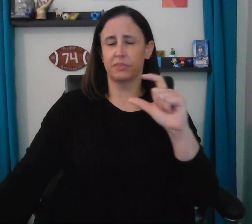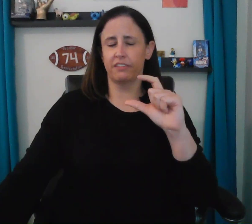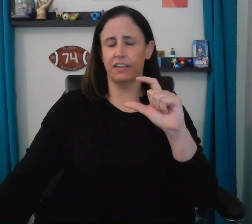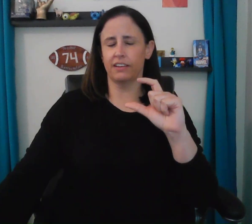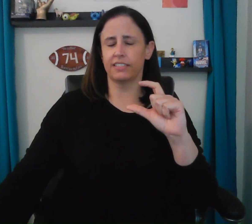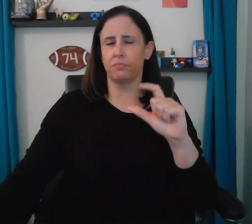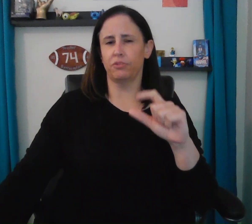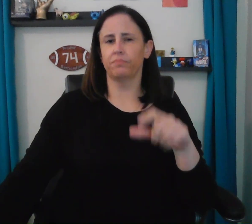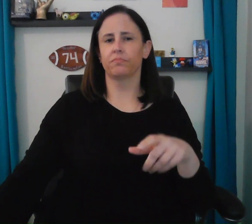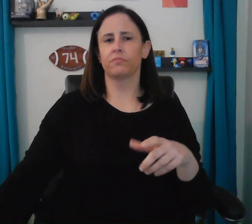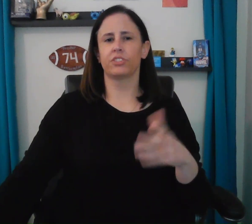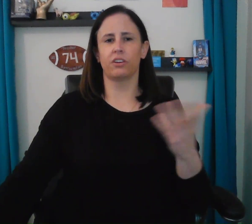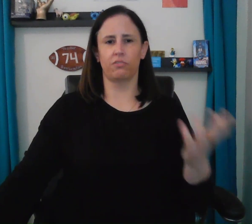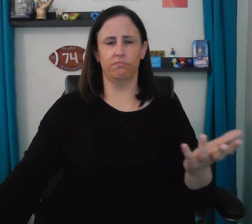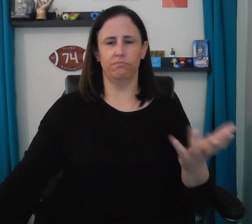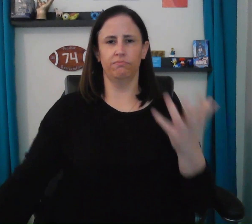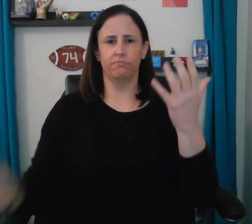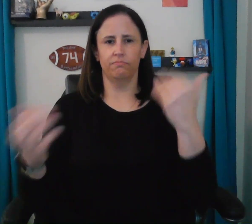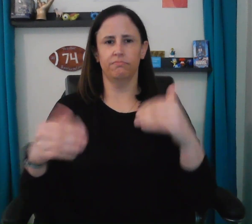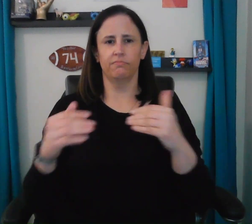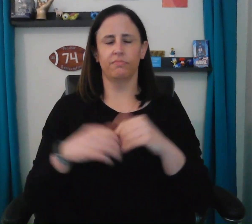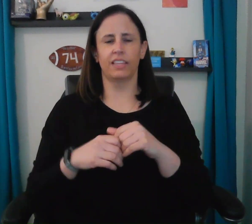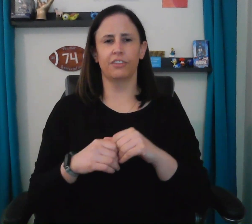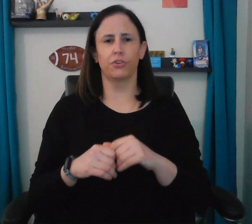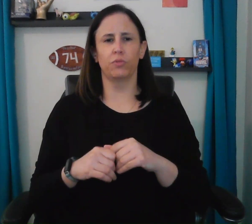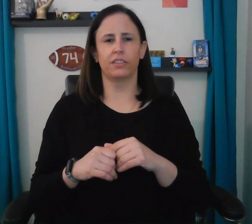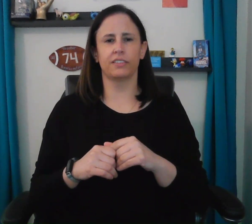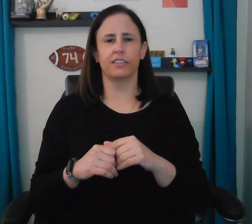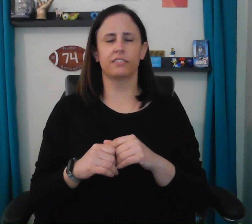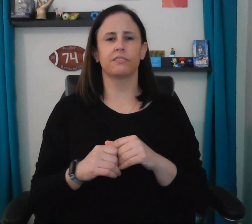specific example. So think through what this is.